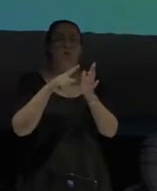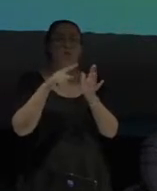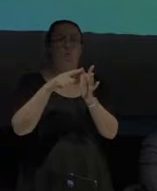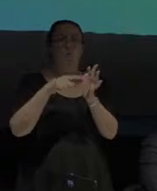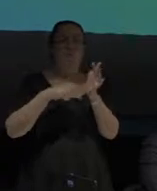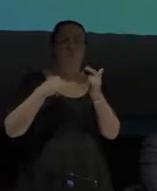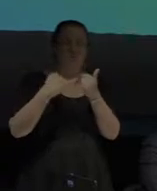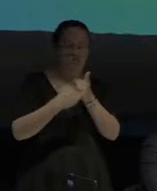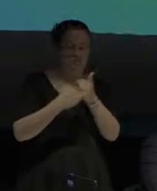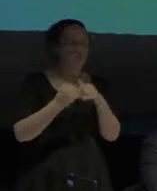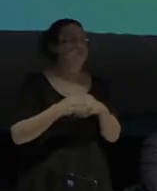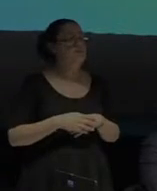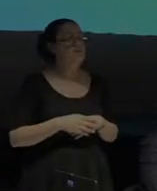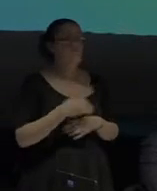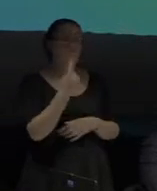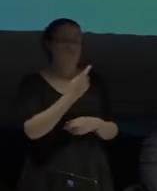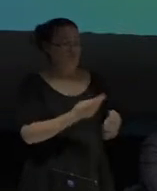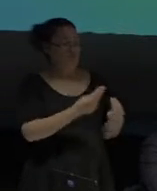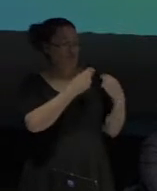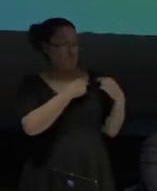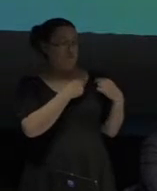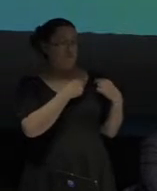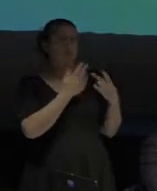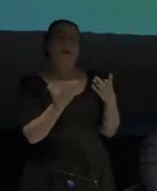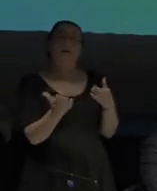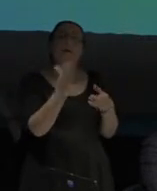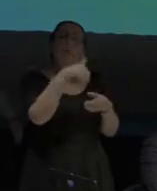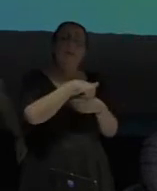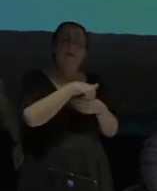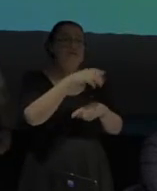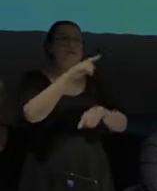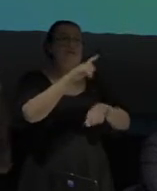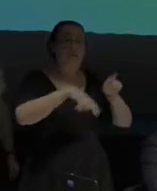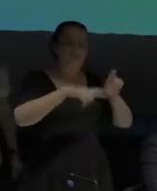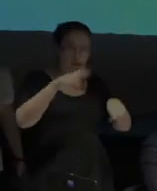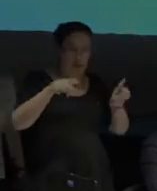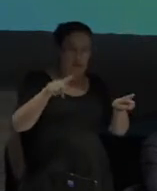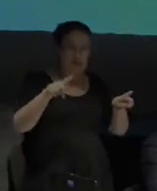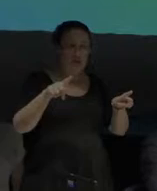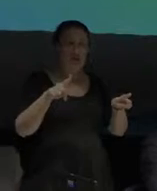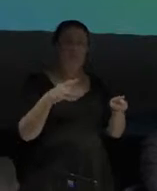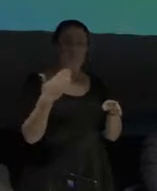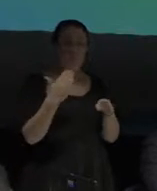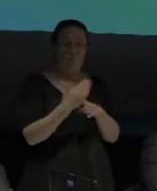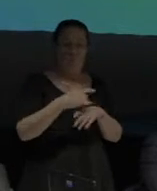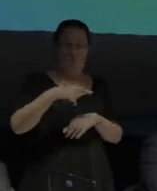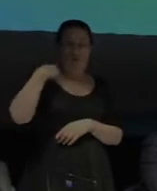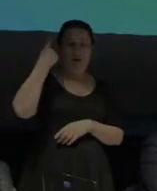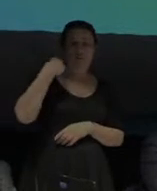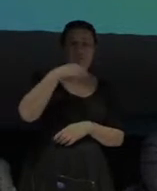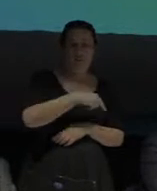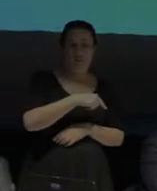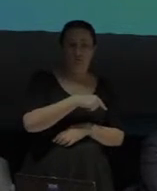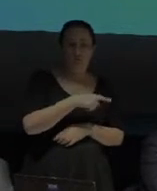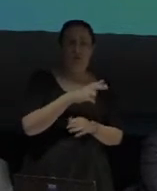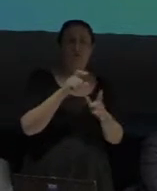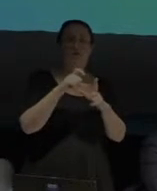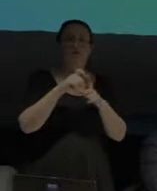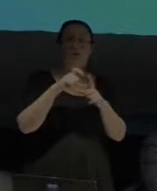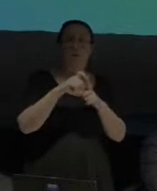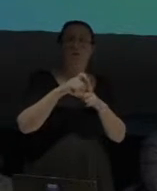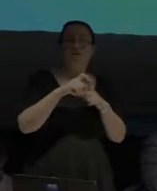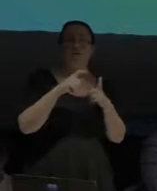special responsibility for diversity and inclusivity and works here in London, but obviously with Deloitte's